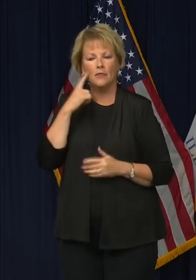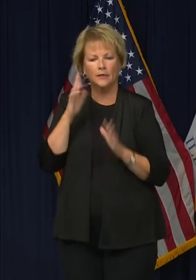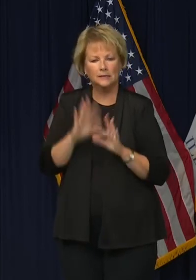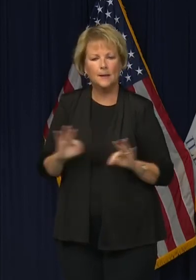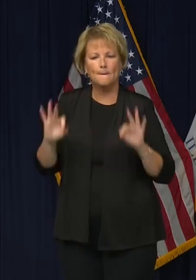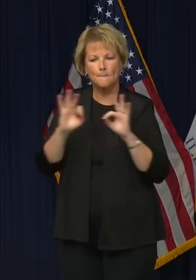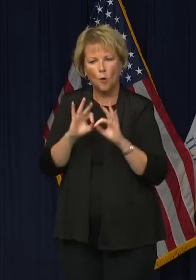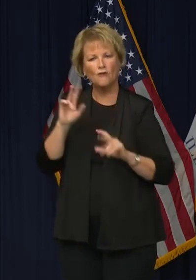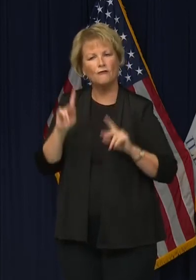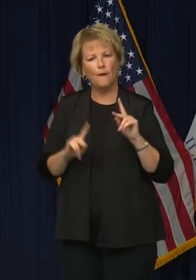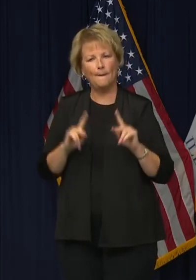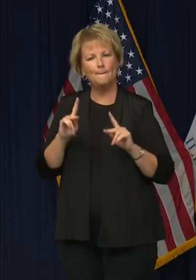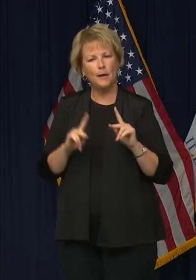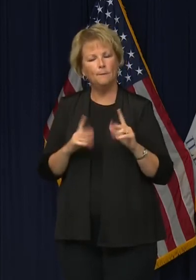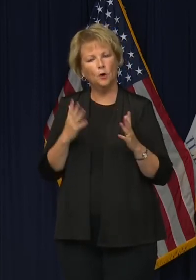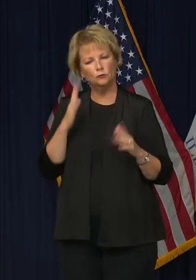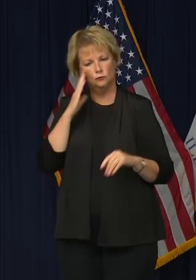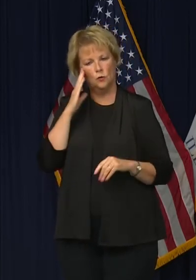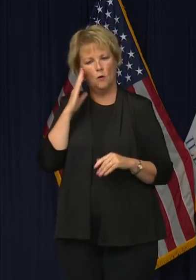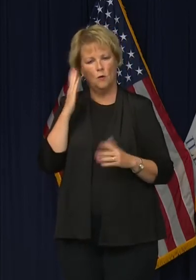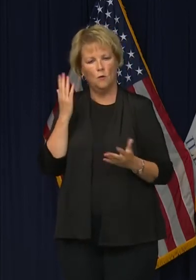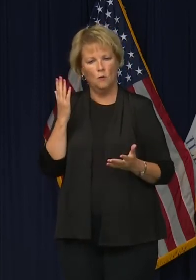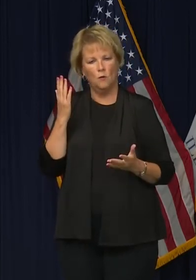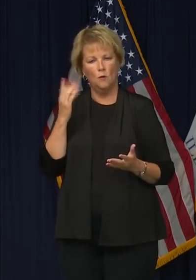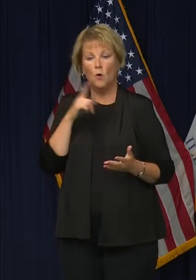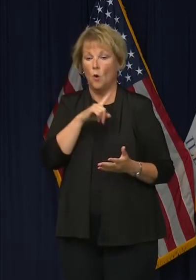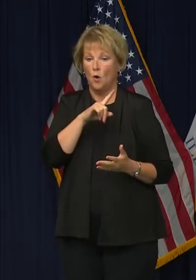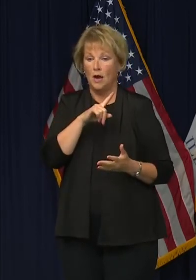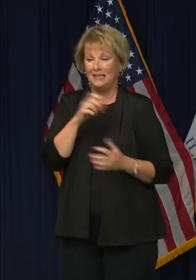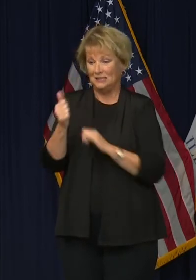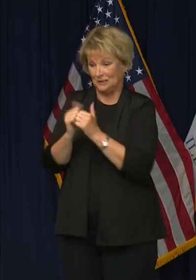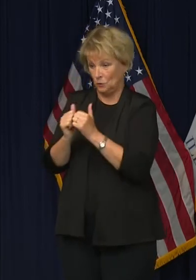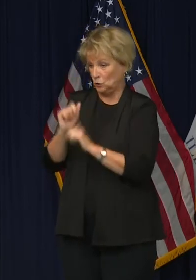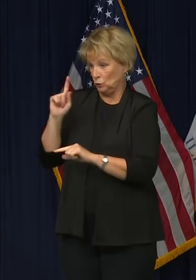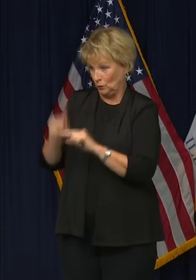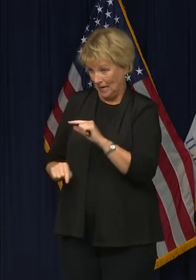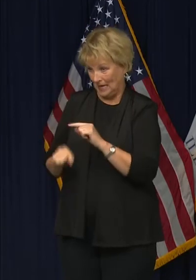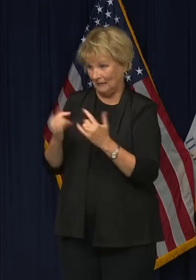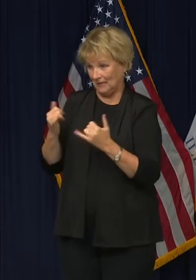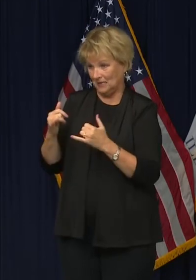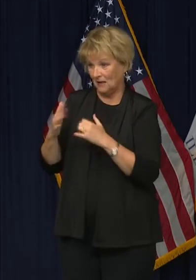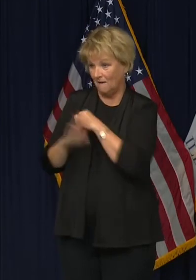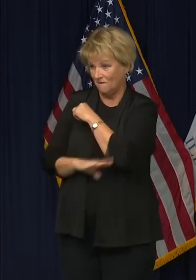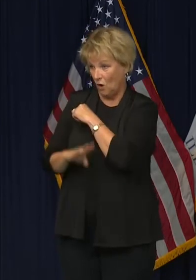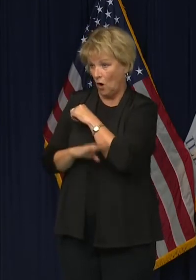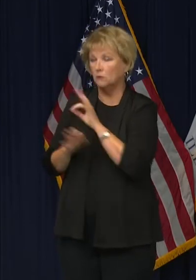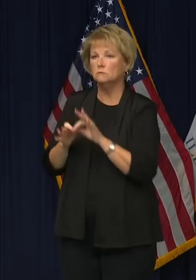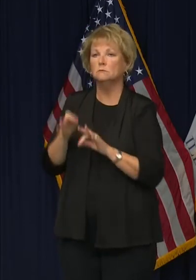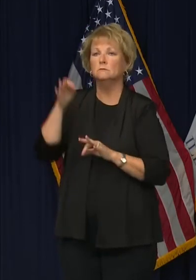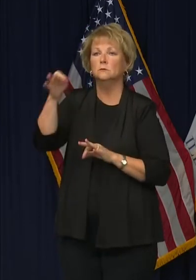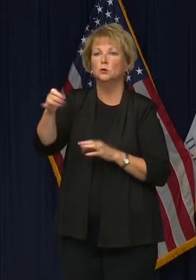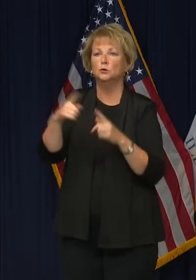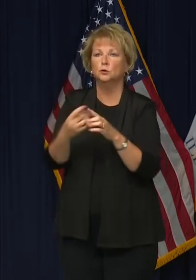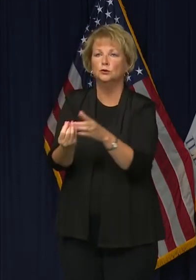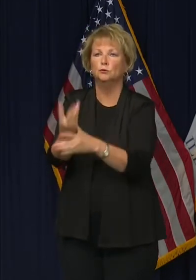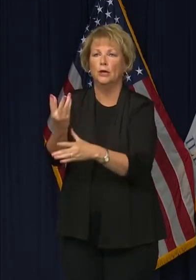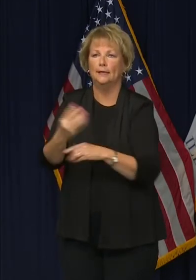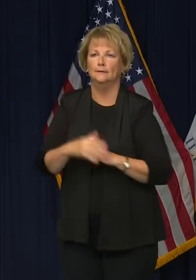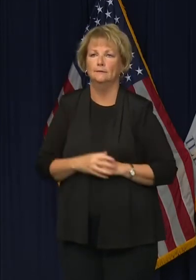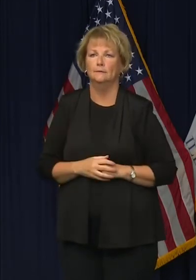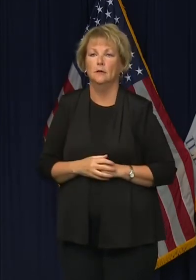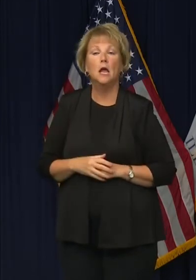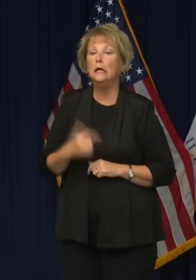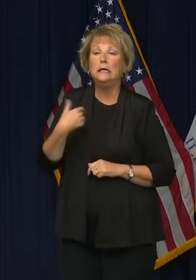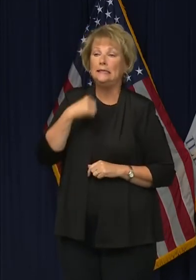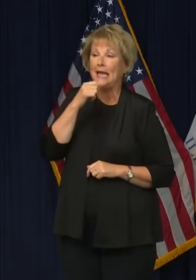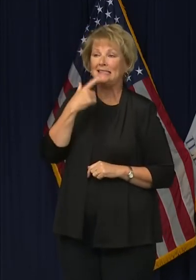important for people to recognize that the sports that aren't being played this fall have been moved to the spring. It's not that